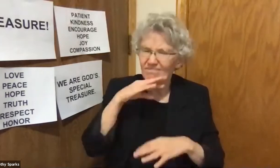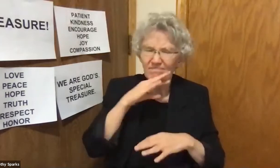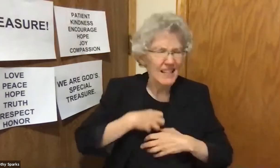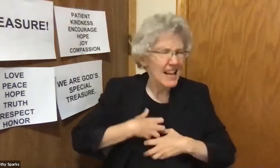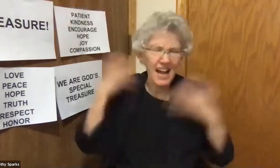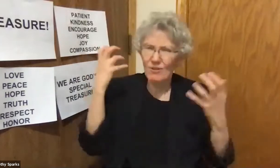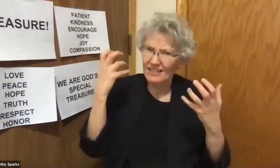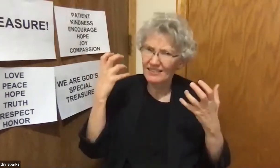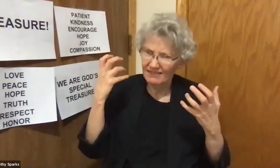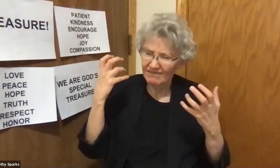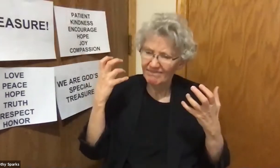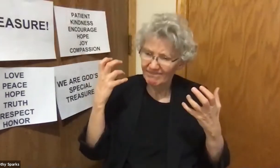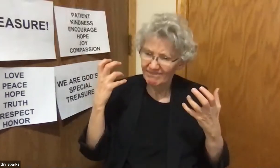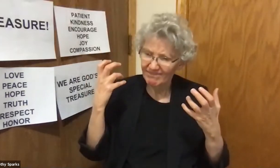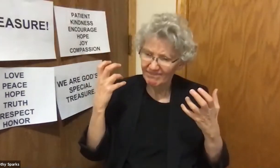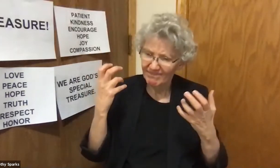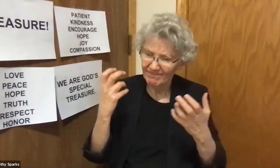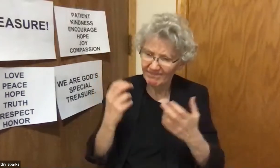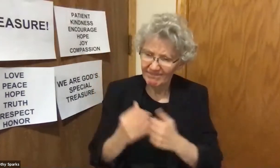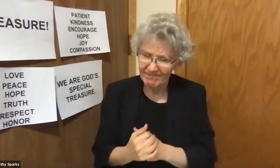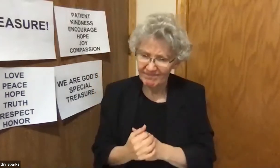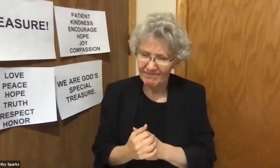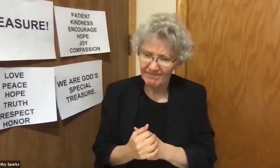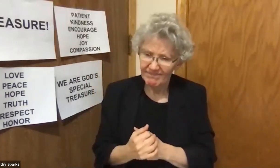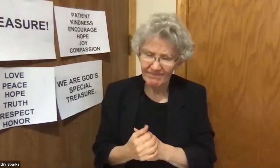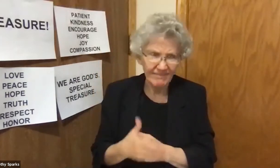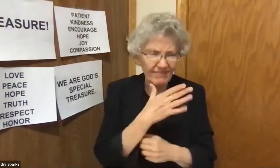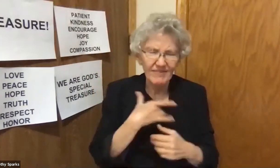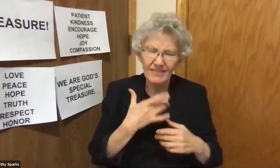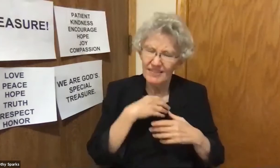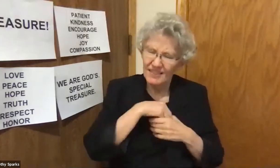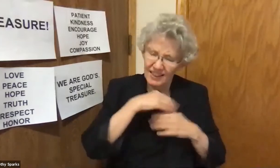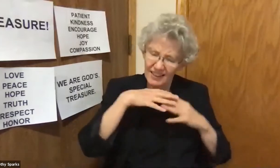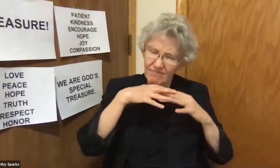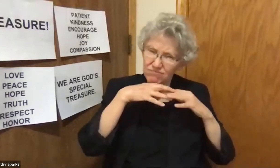For those whose voices have been silenced,